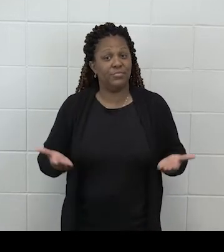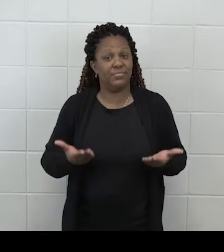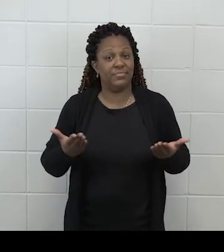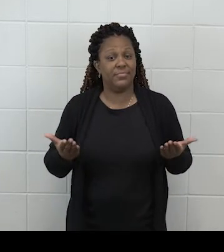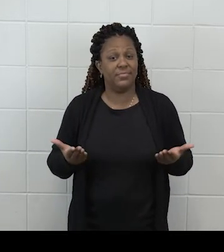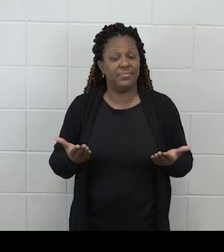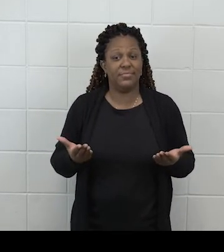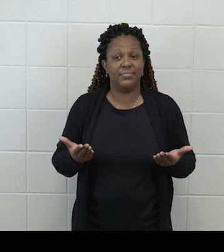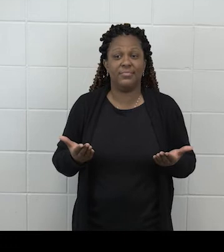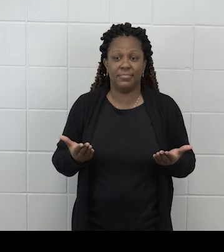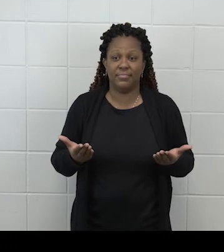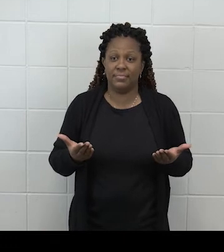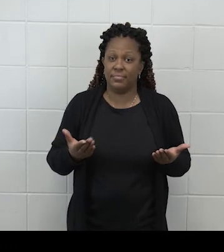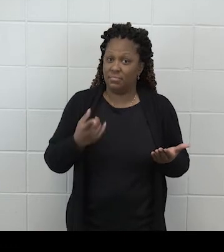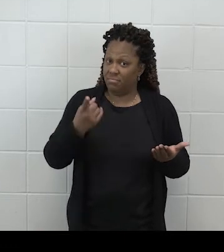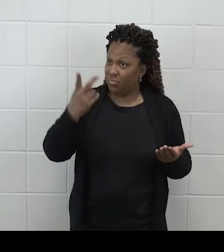Do you see me?